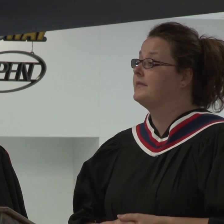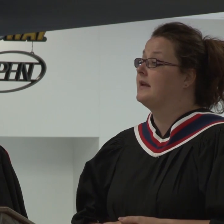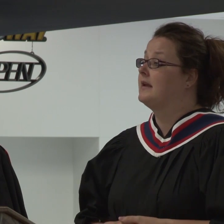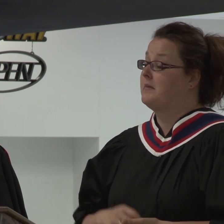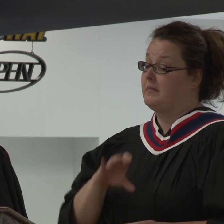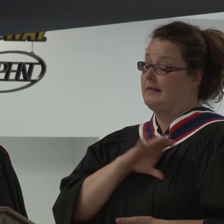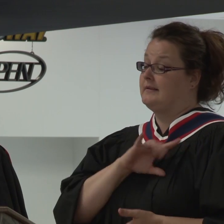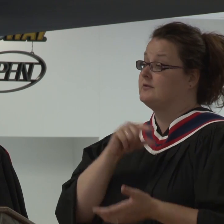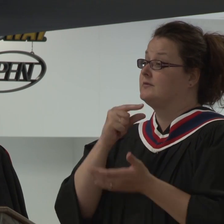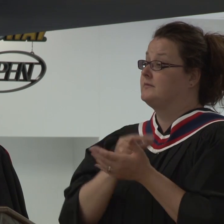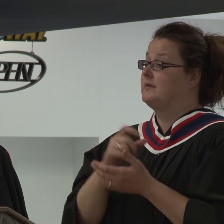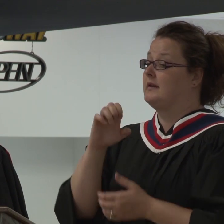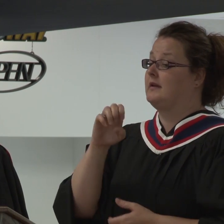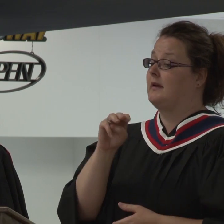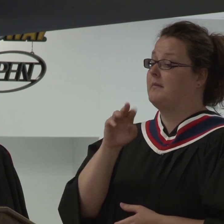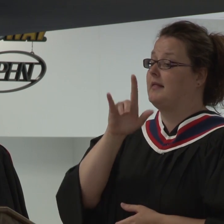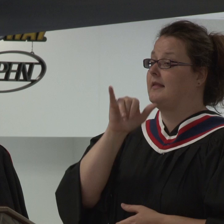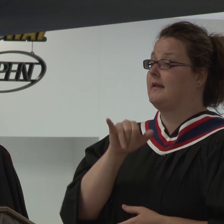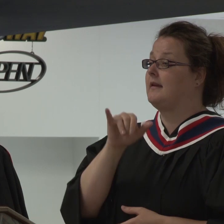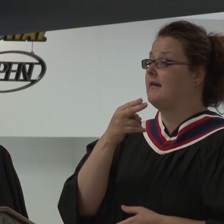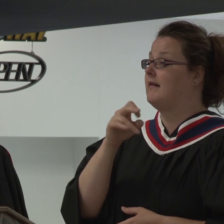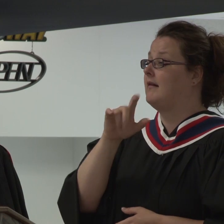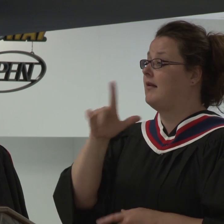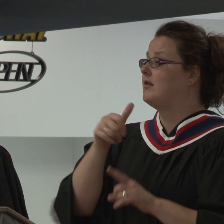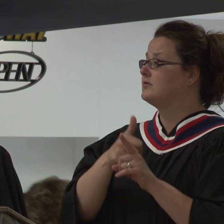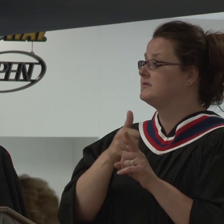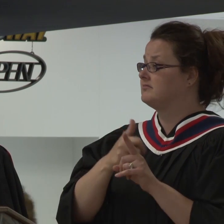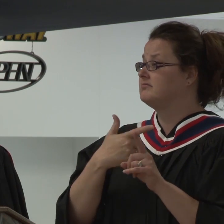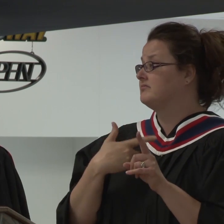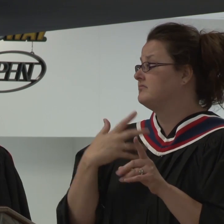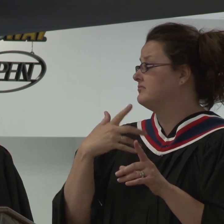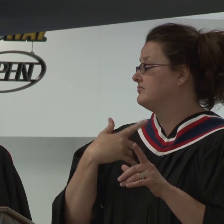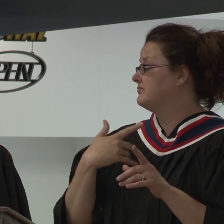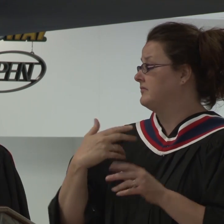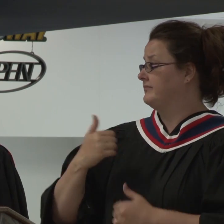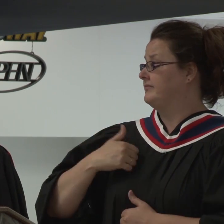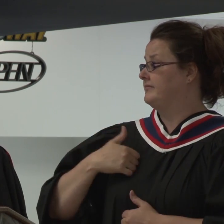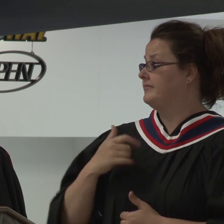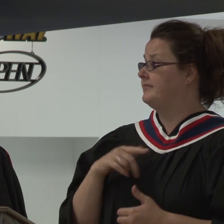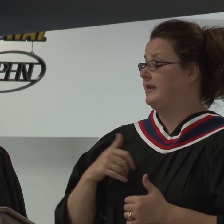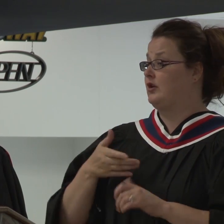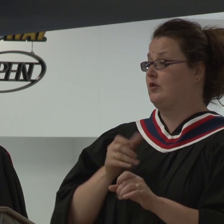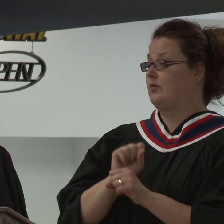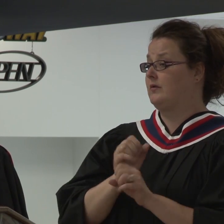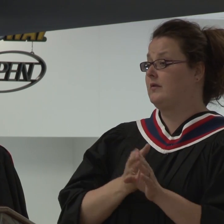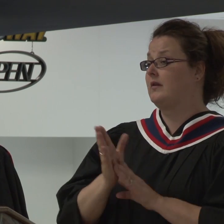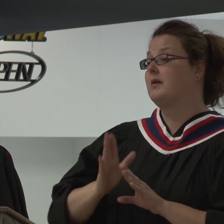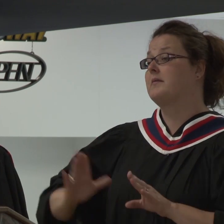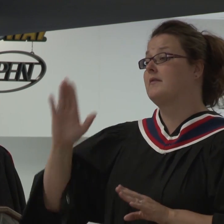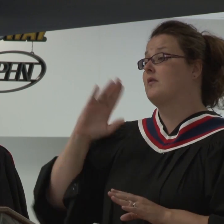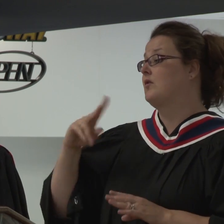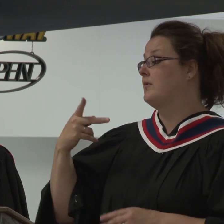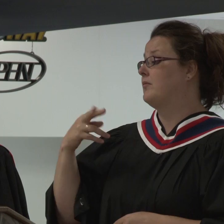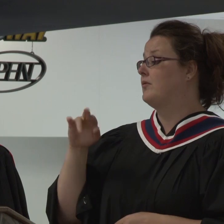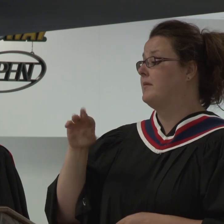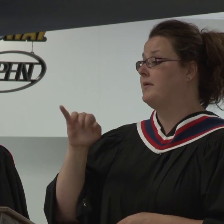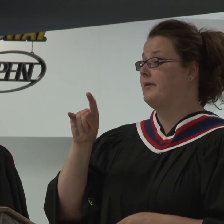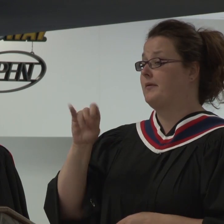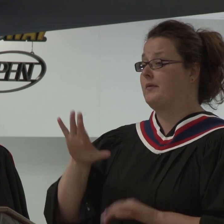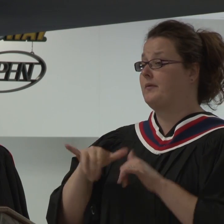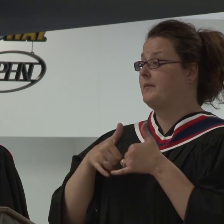grad Emily Hall, who had a very distinguished military career and was one of Loyalist's past Premier's Award nominee, a